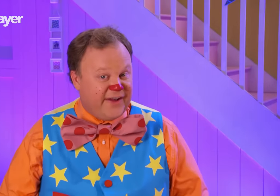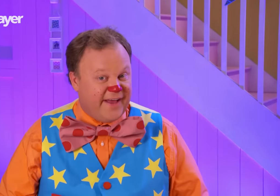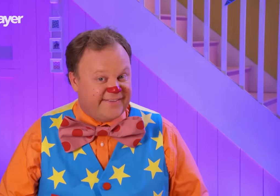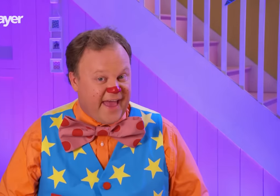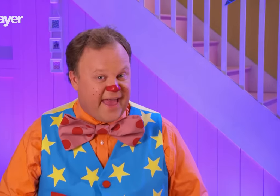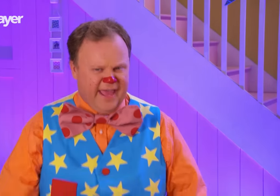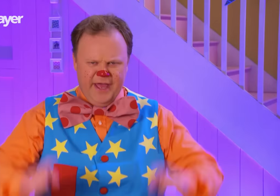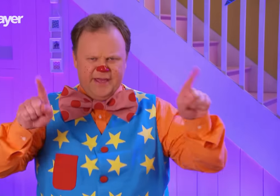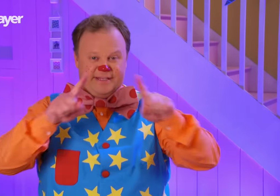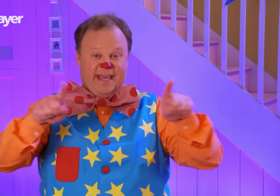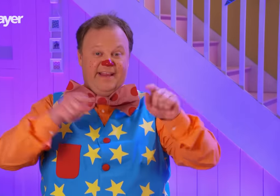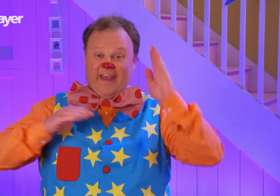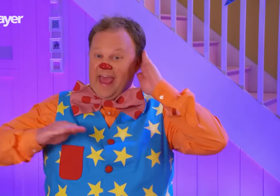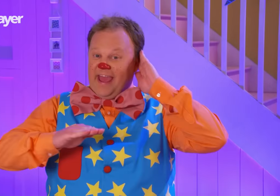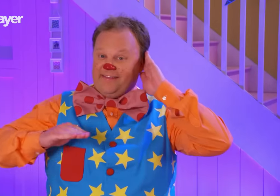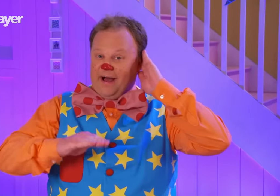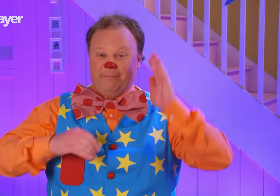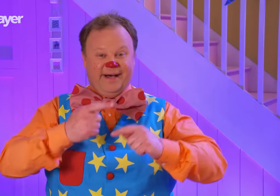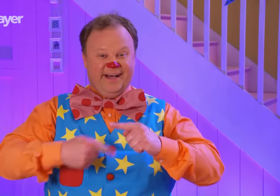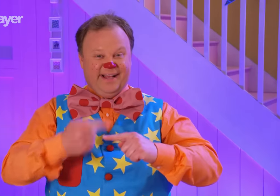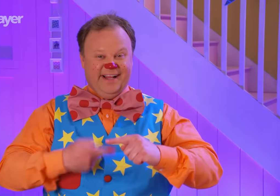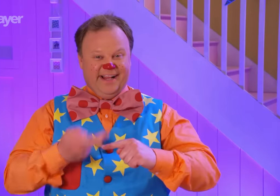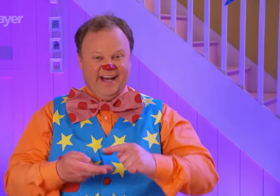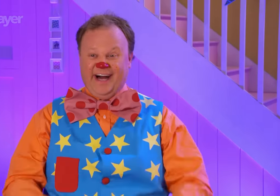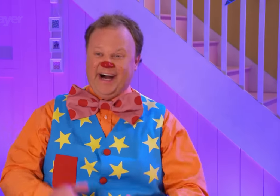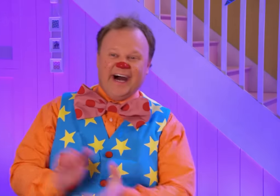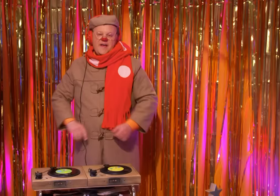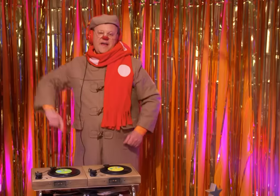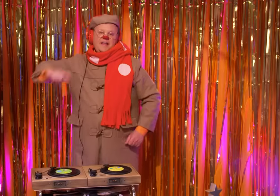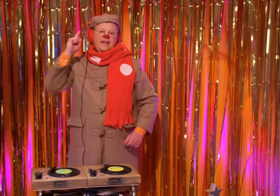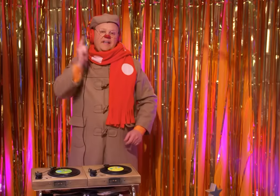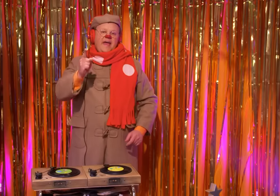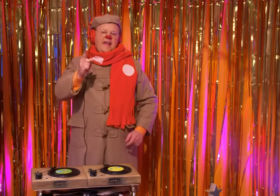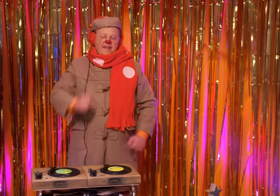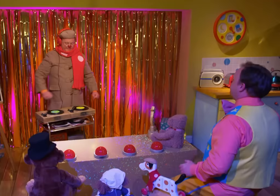I say, DJ Tumble. Let's hit it.